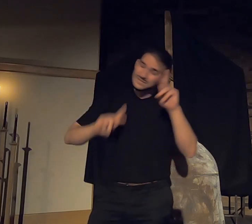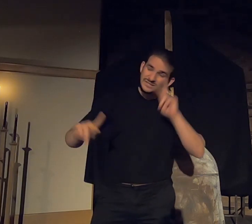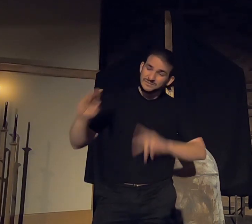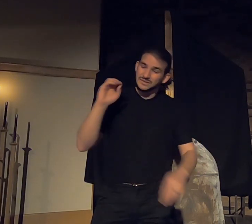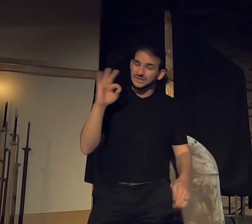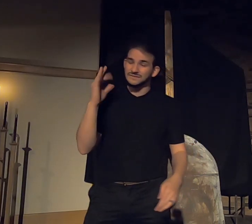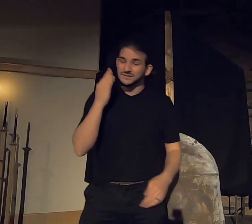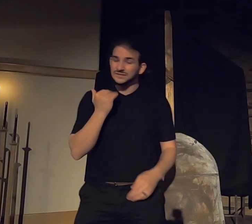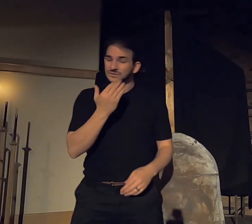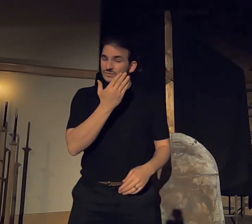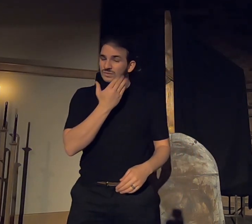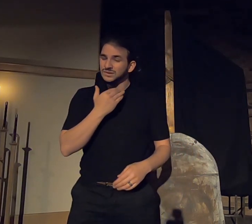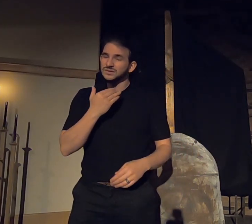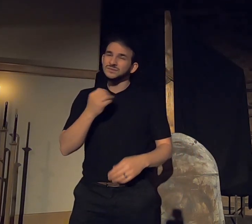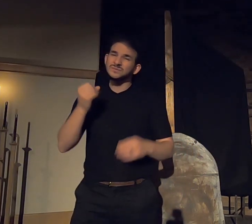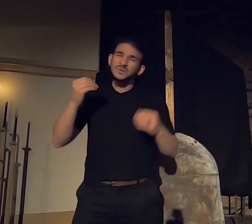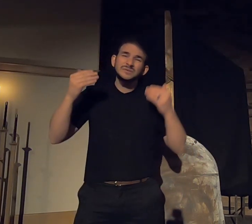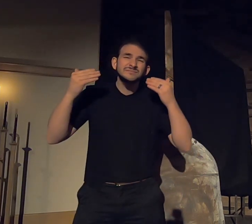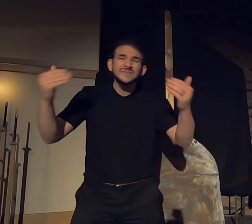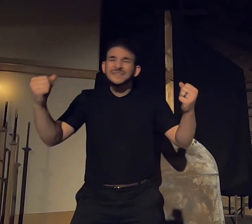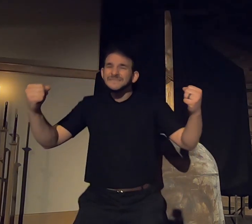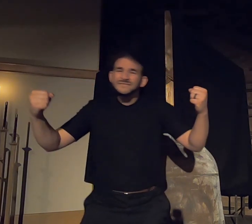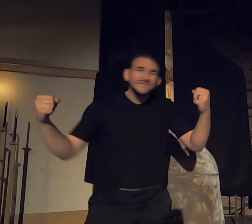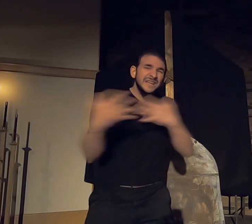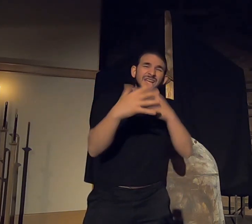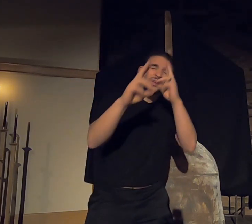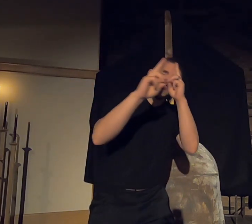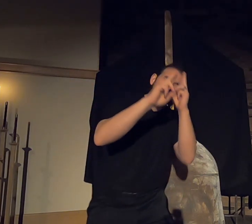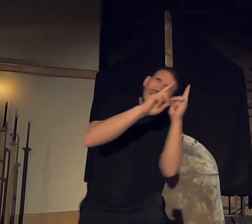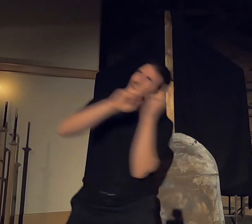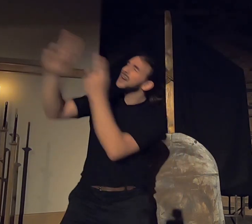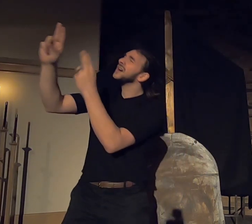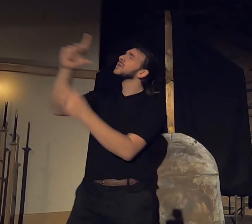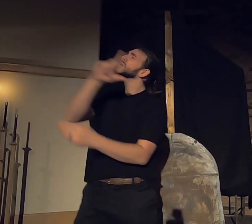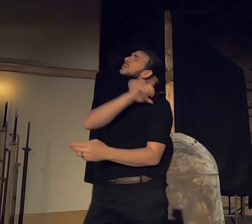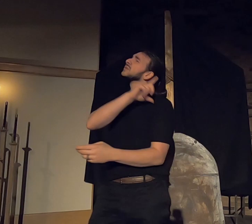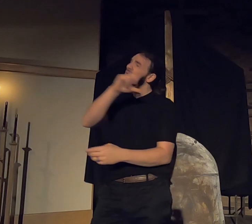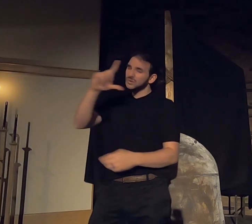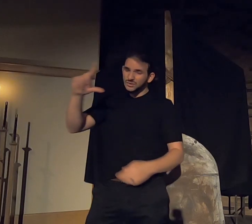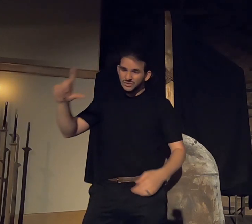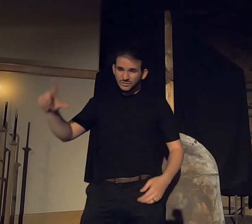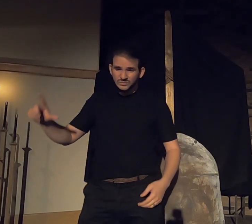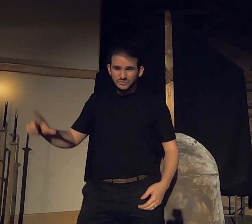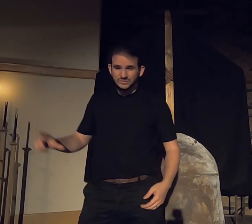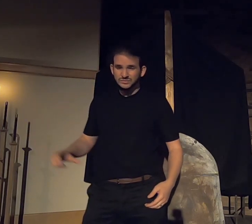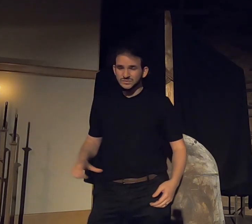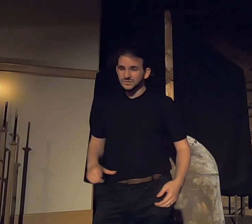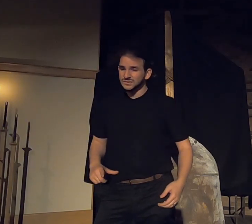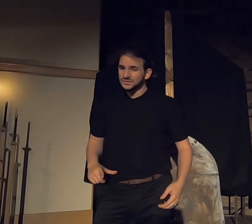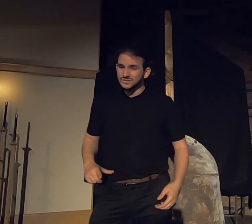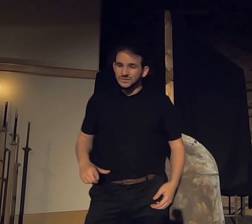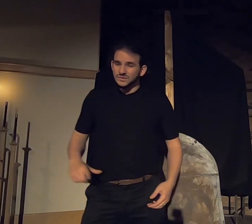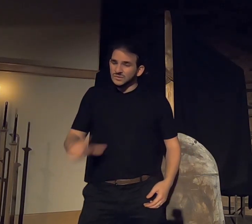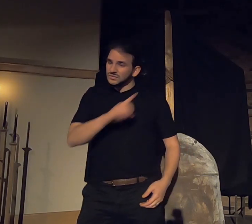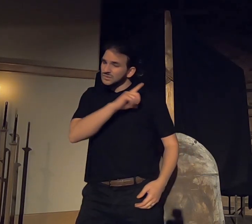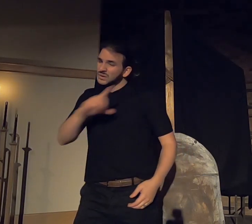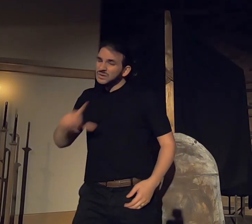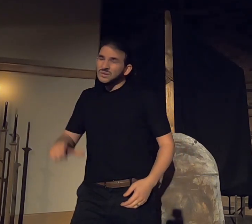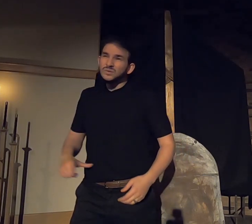and to the people of Israel. So fear and honor the Lord. The